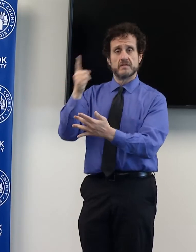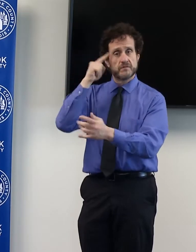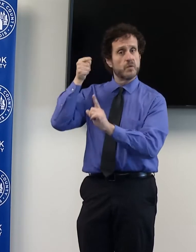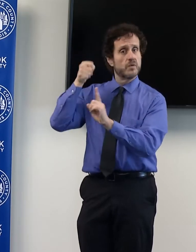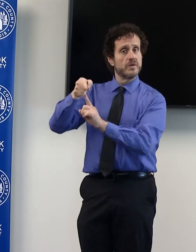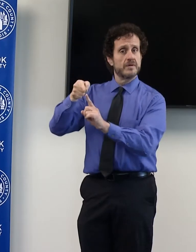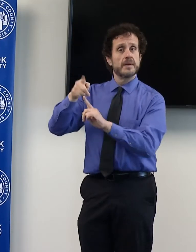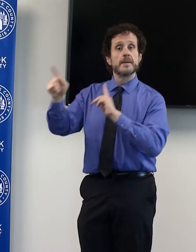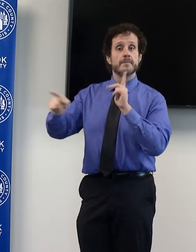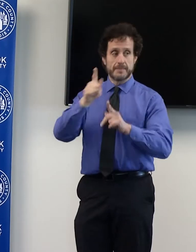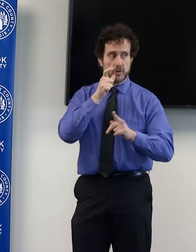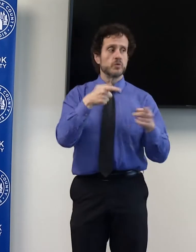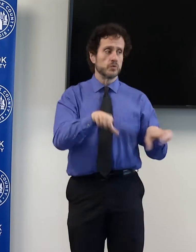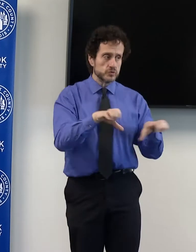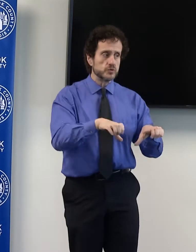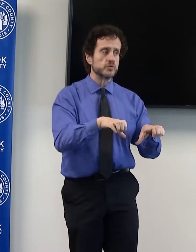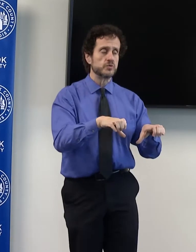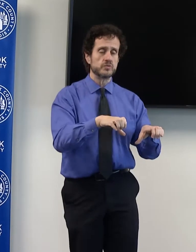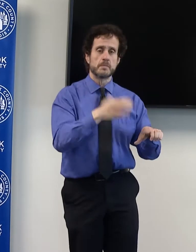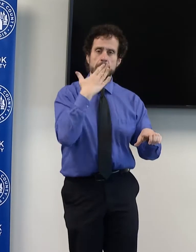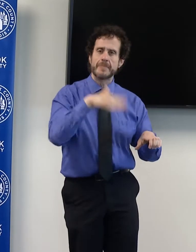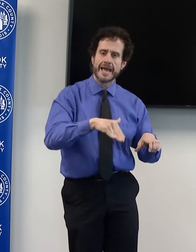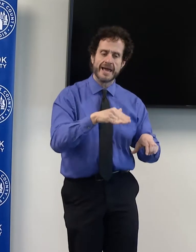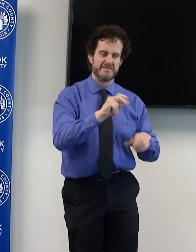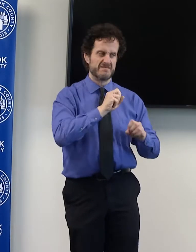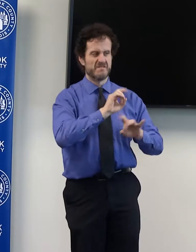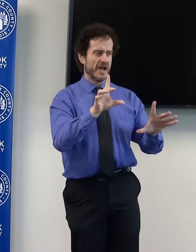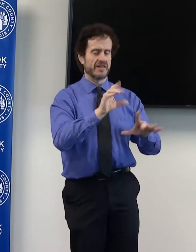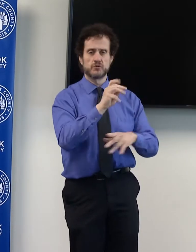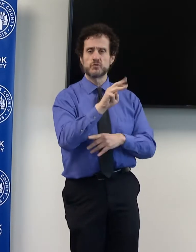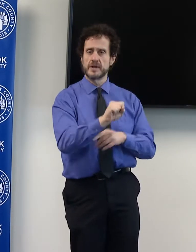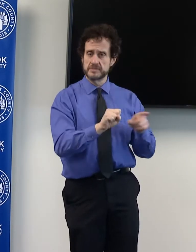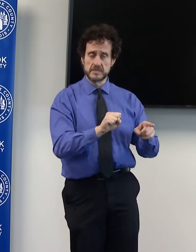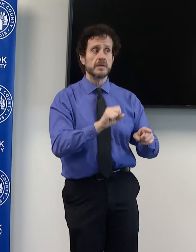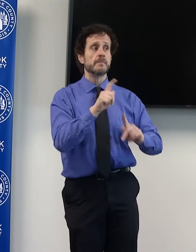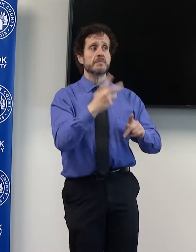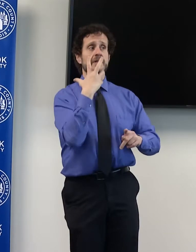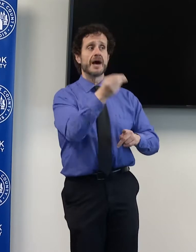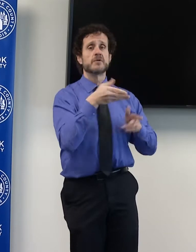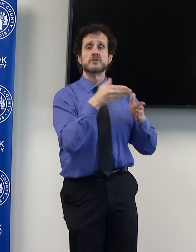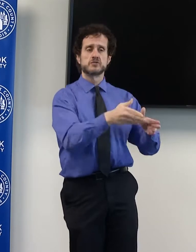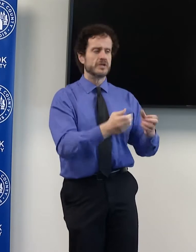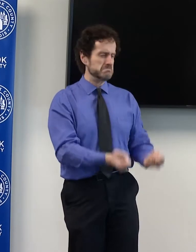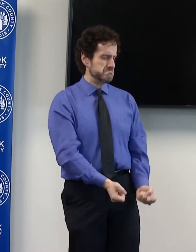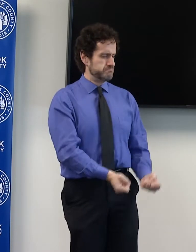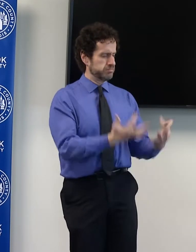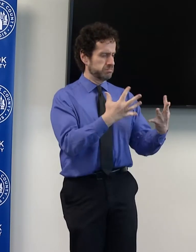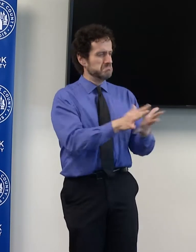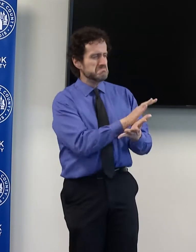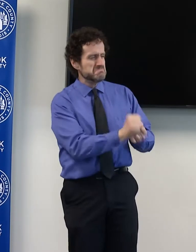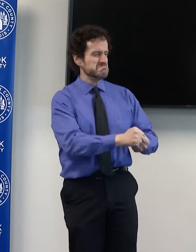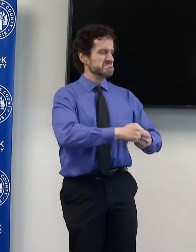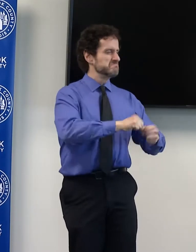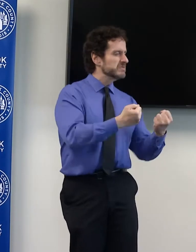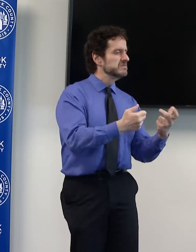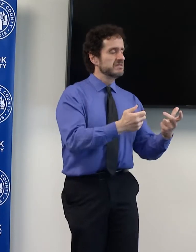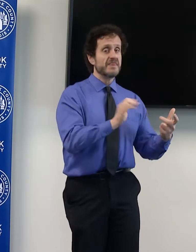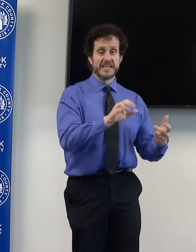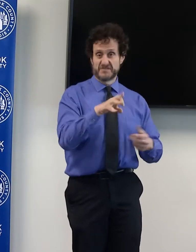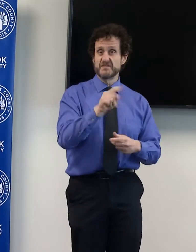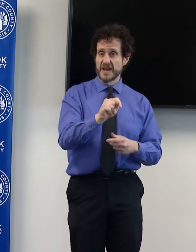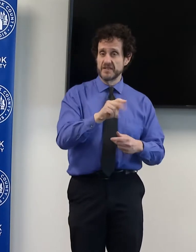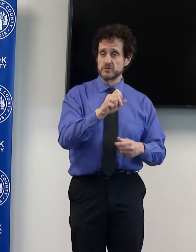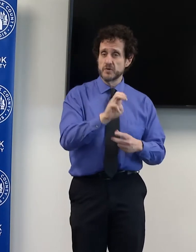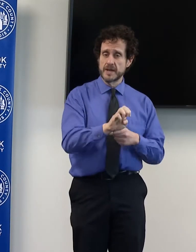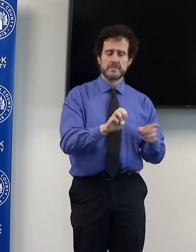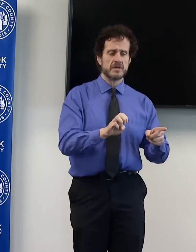people charged with violent crimes. These acts out on the street are violent crimes. We will find space for people. Disorderly conducts,